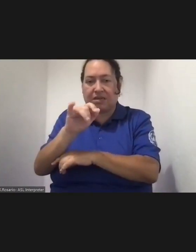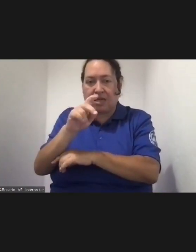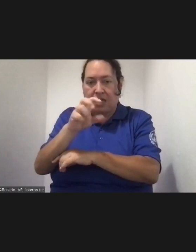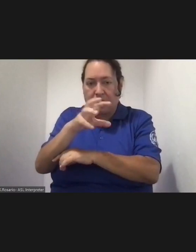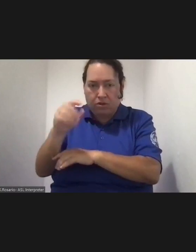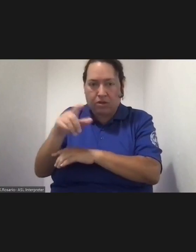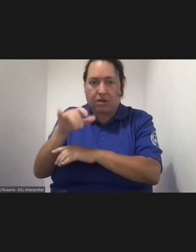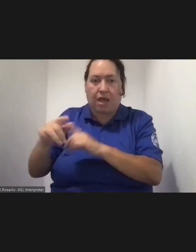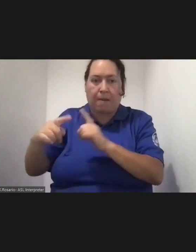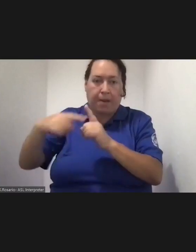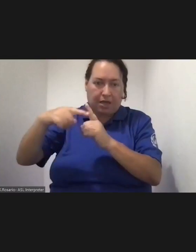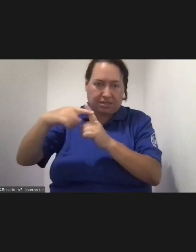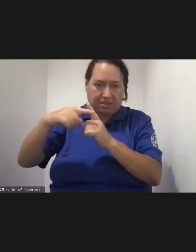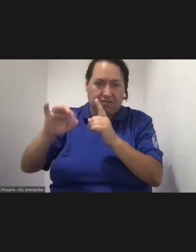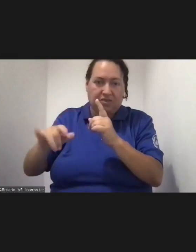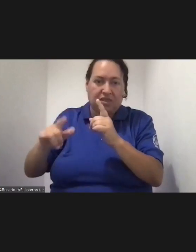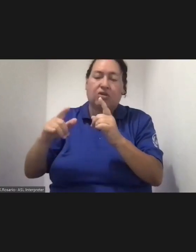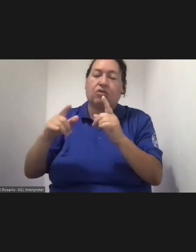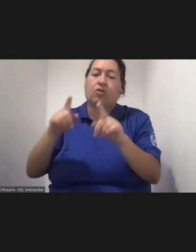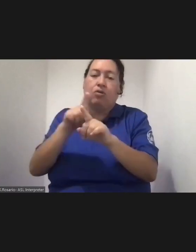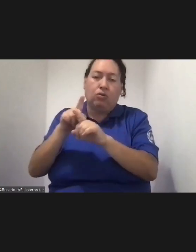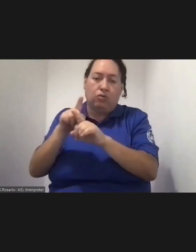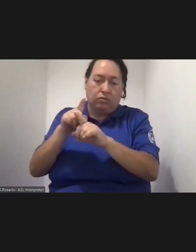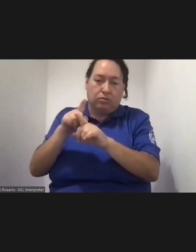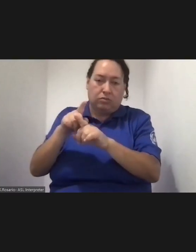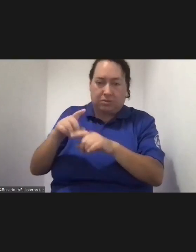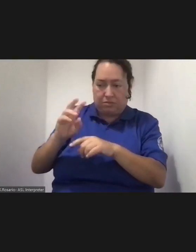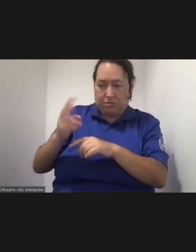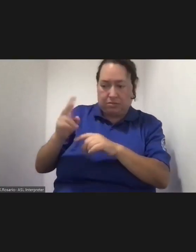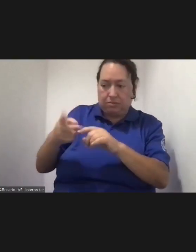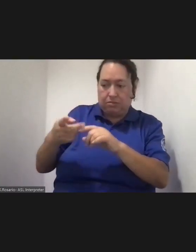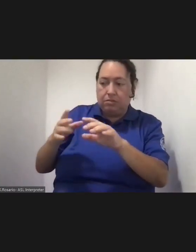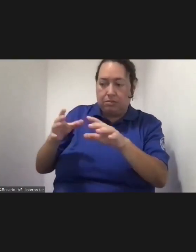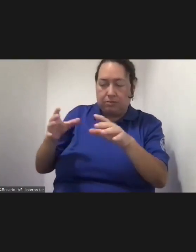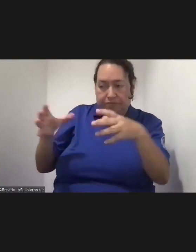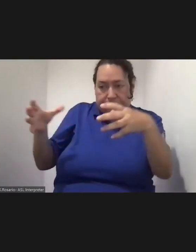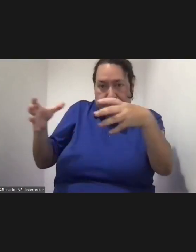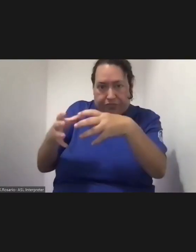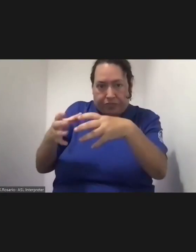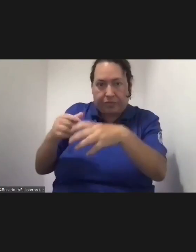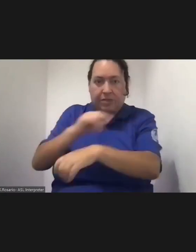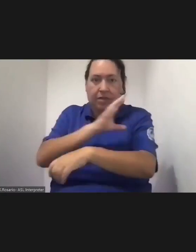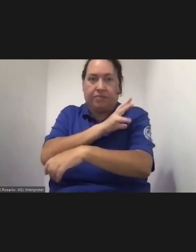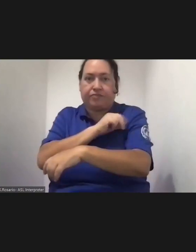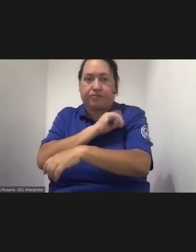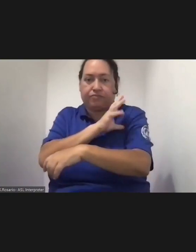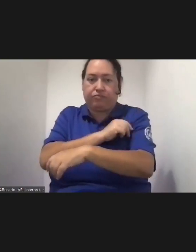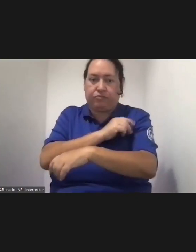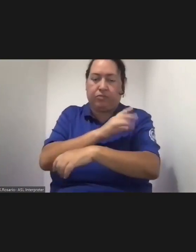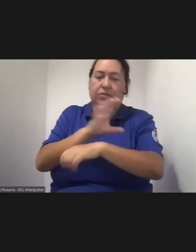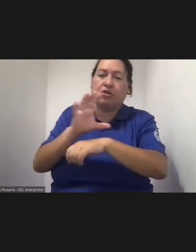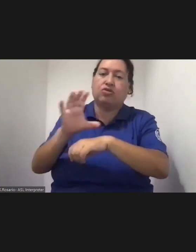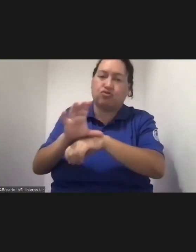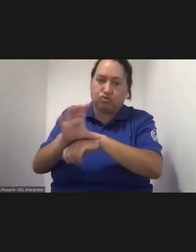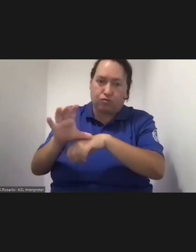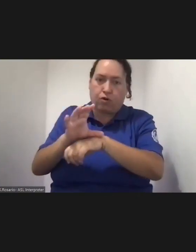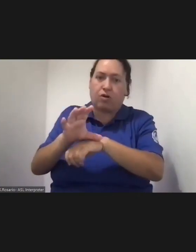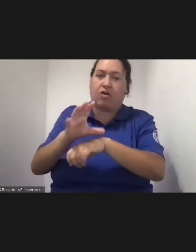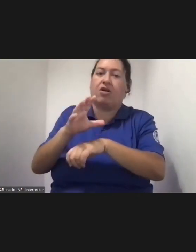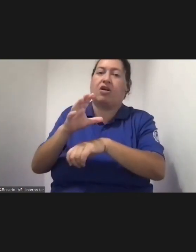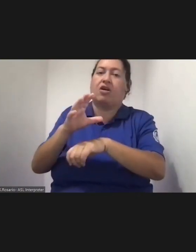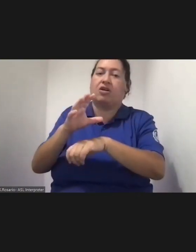positives and close contacts in this second cluster represent the Filipino, Chamorro, and Korean members of our community at this